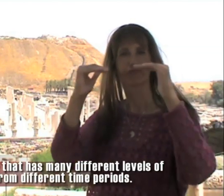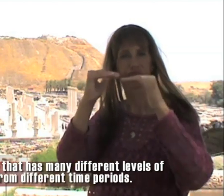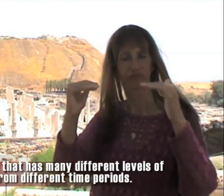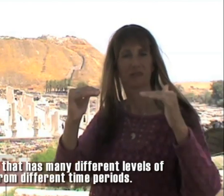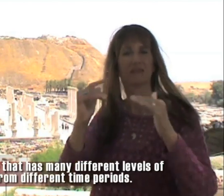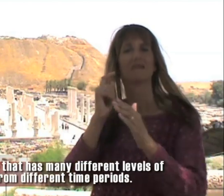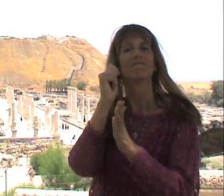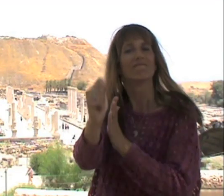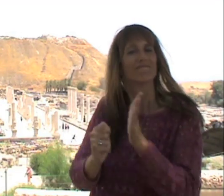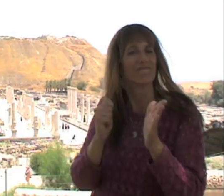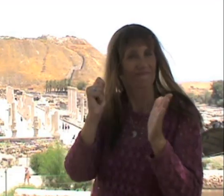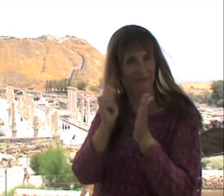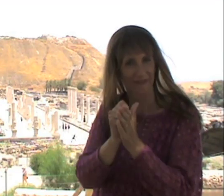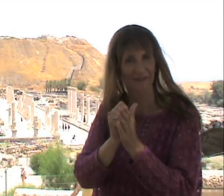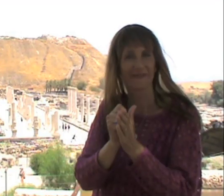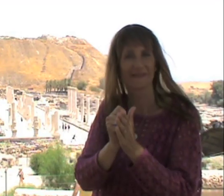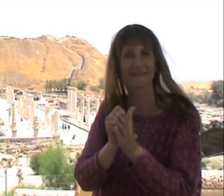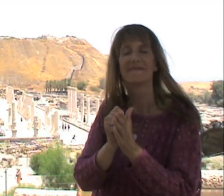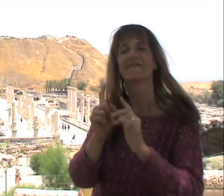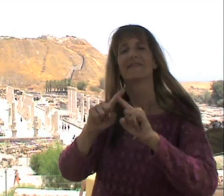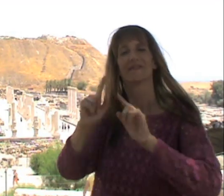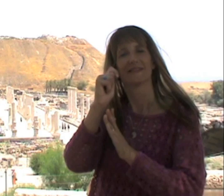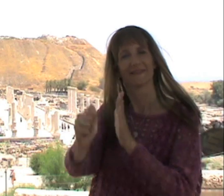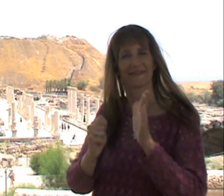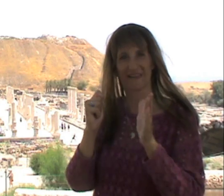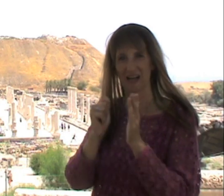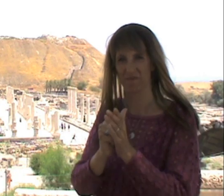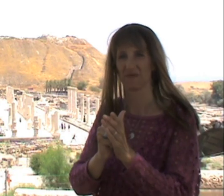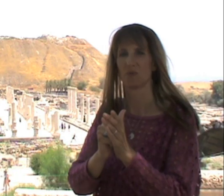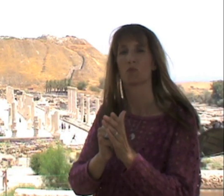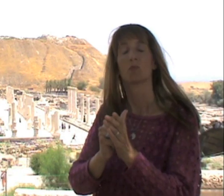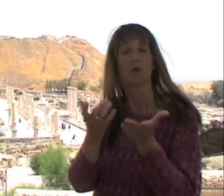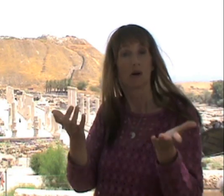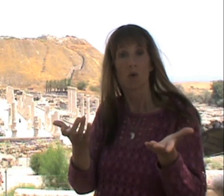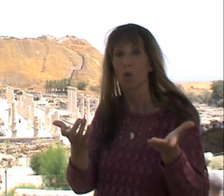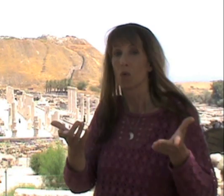levels. In the times of the Bible, the different time periods,